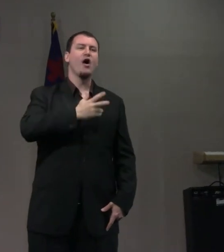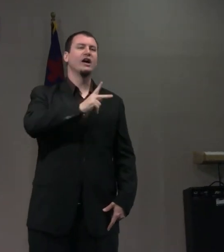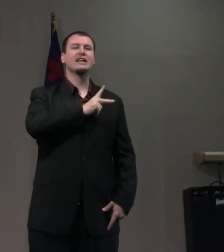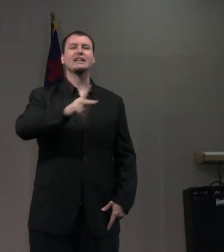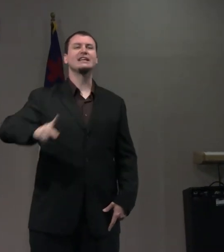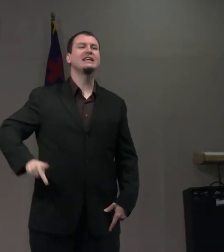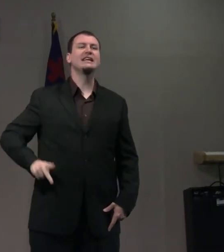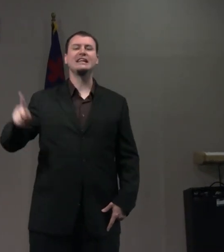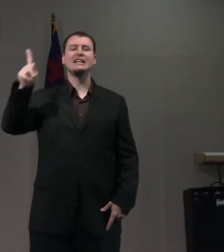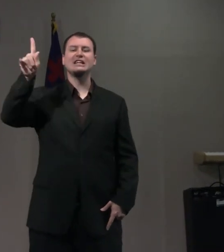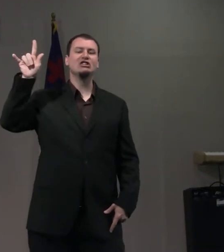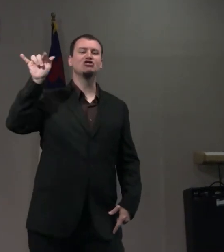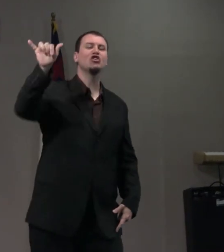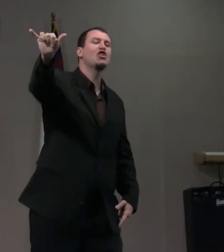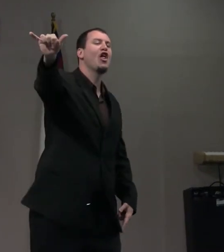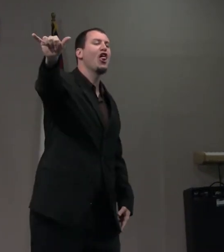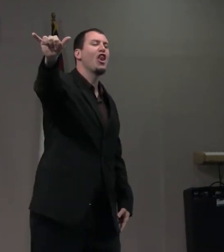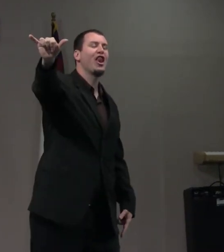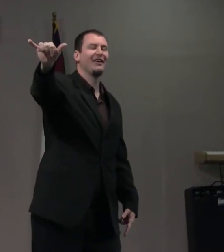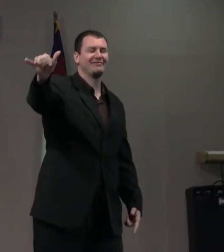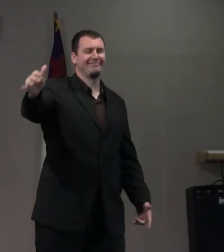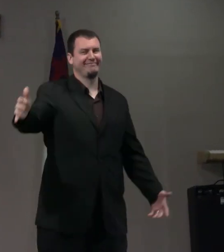He says, Coke stands for Christ our King